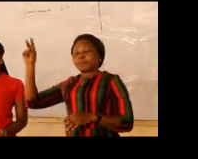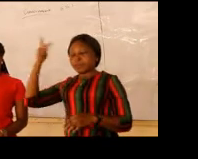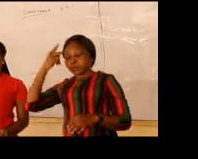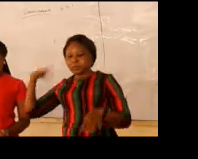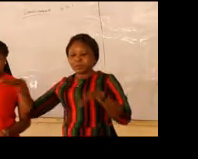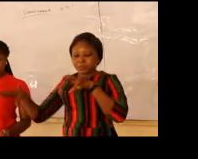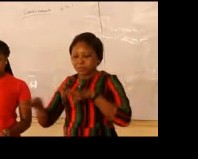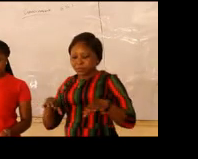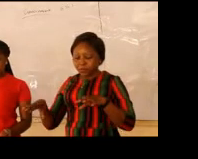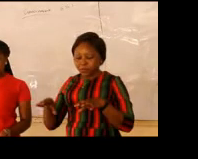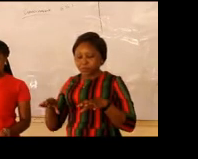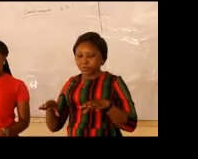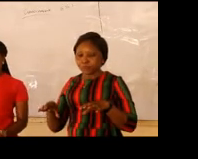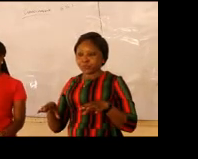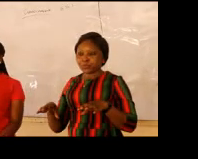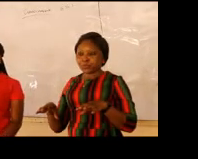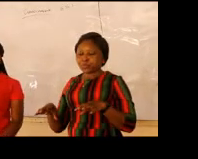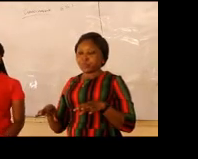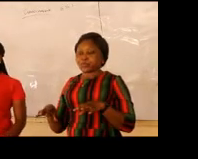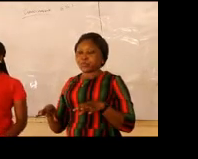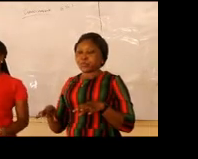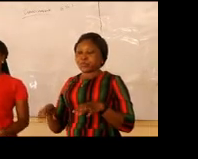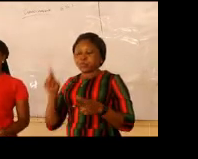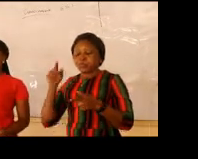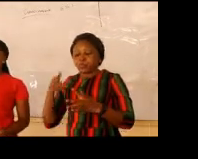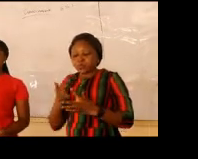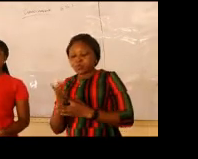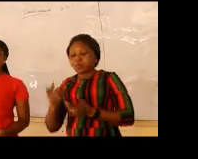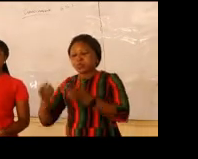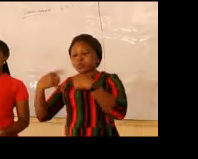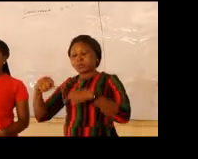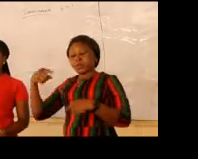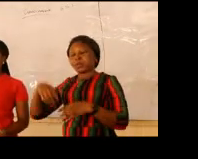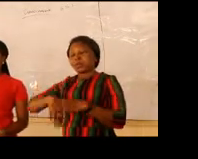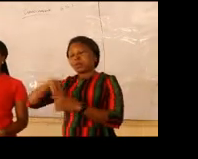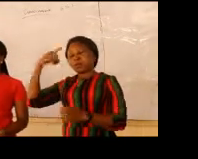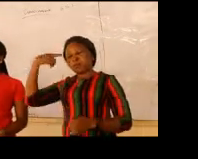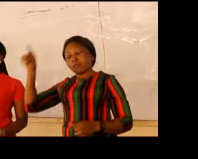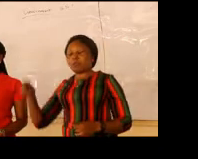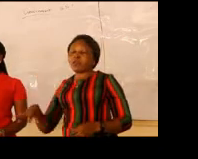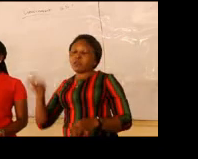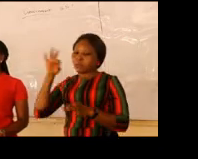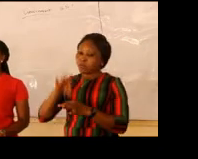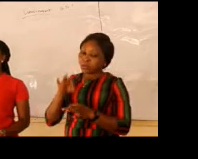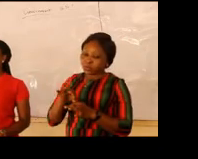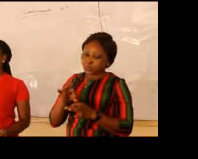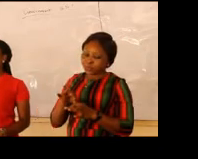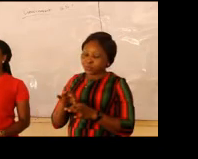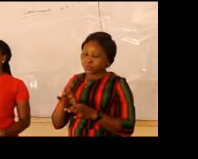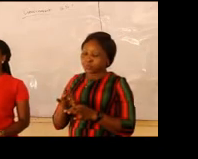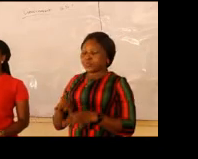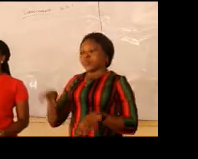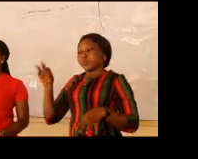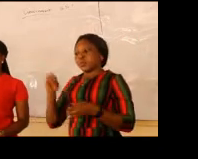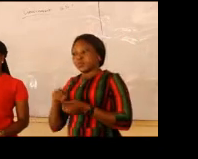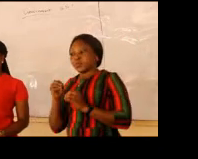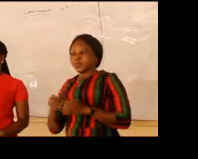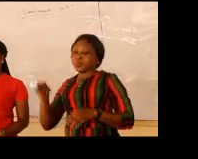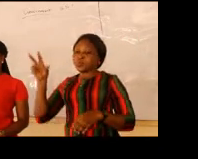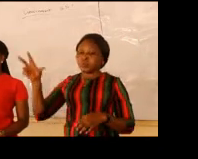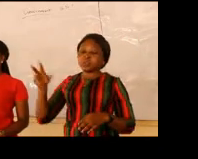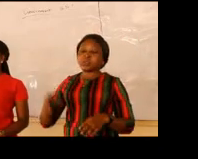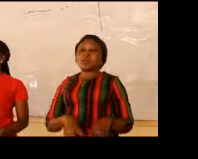through contesting elections. And then we also mentioned observatory political